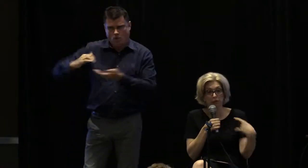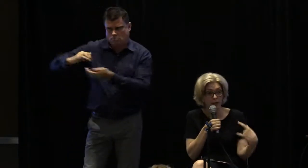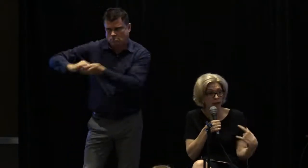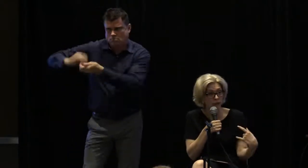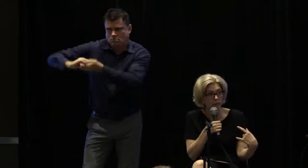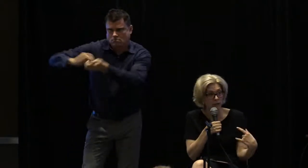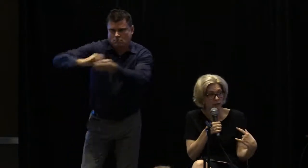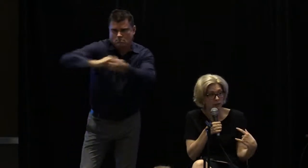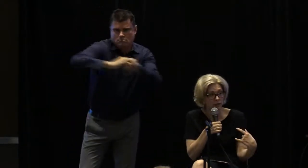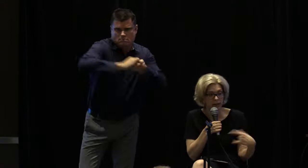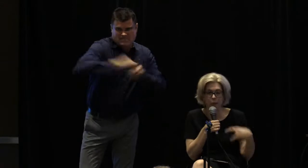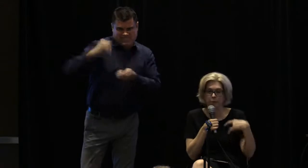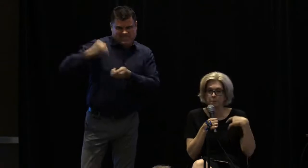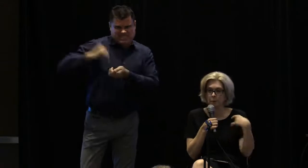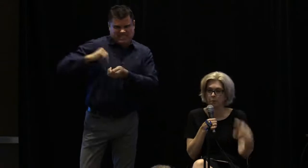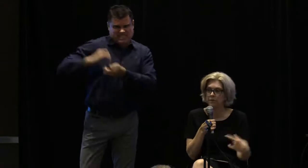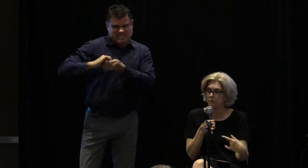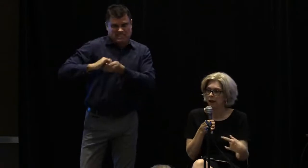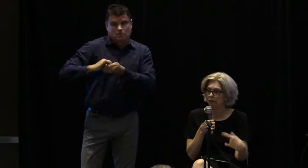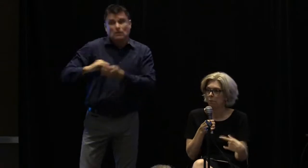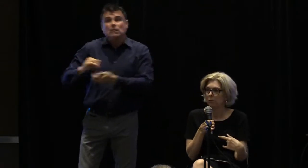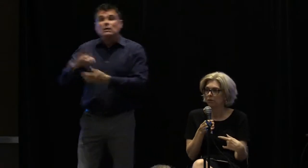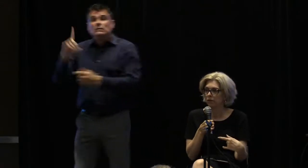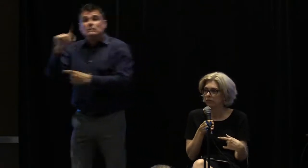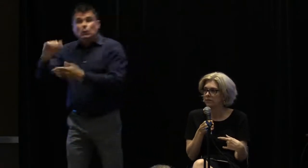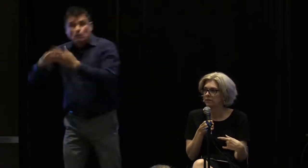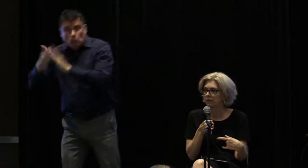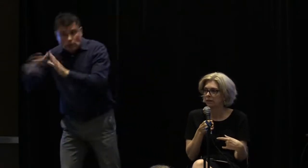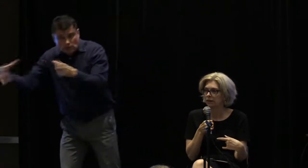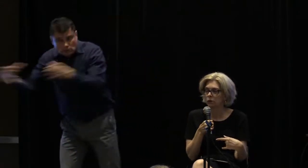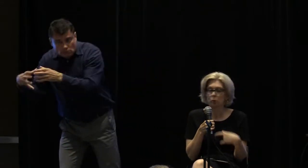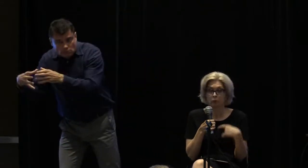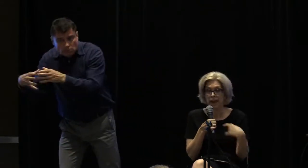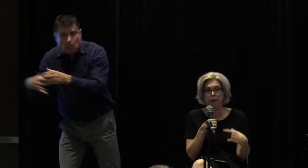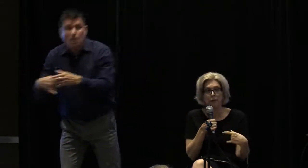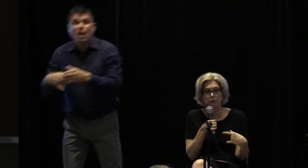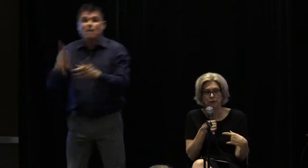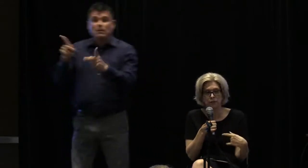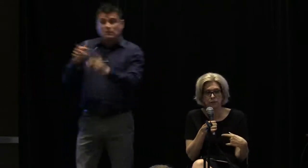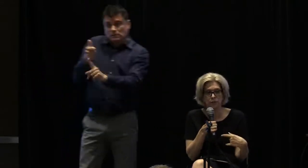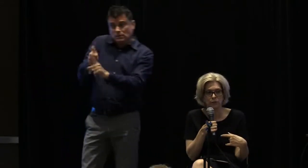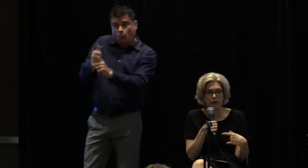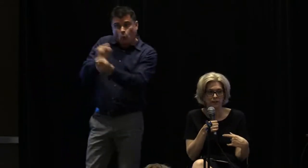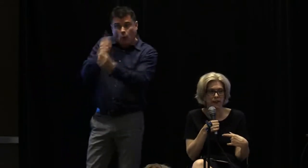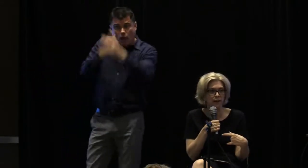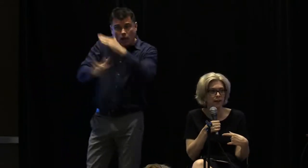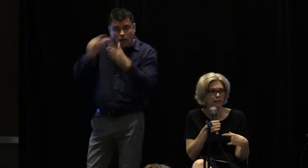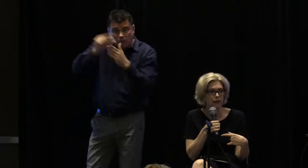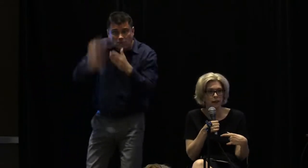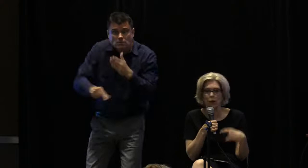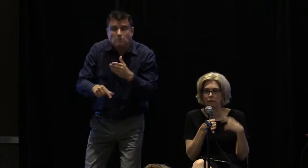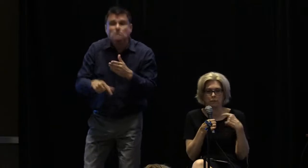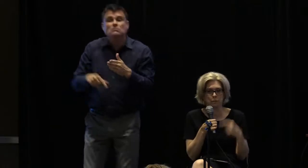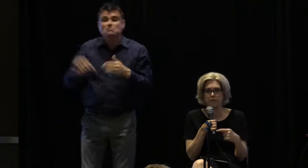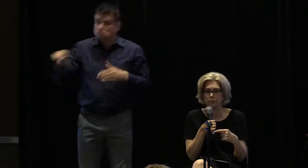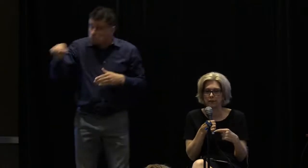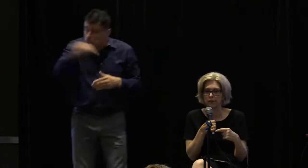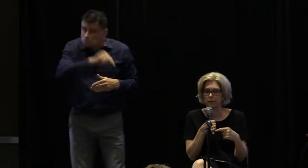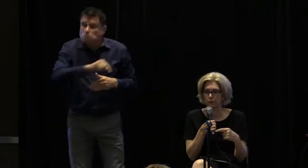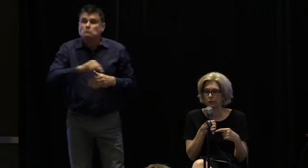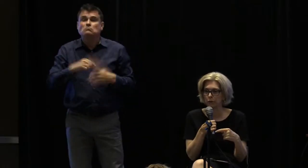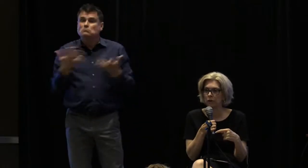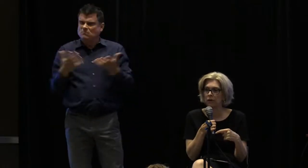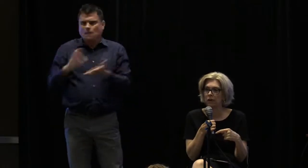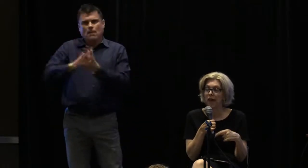come from within government, they come as members of the public service, who both care about these issues as allies, who have a